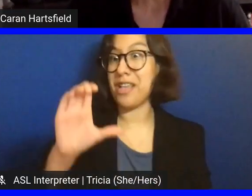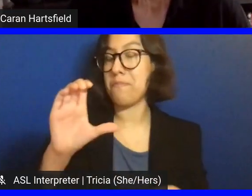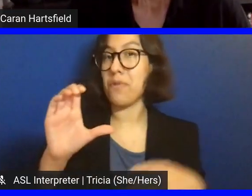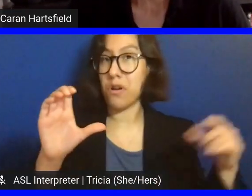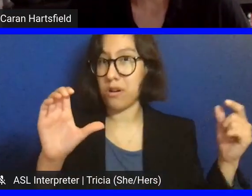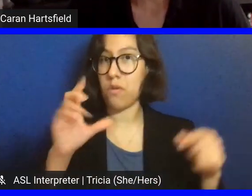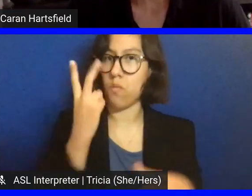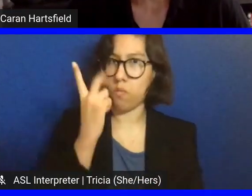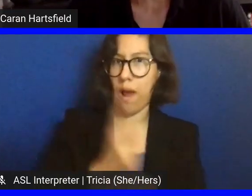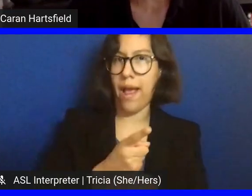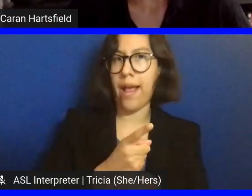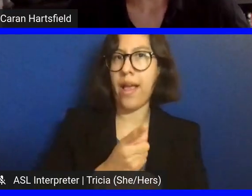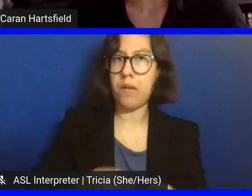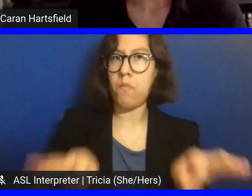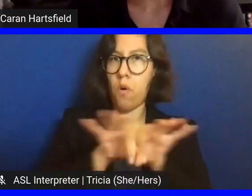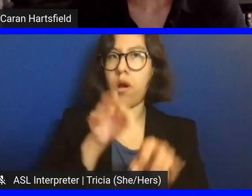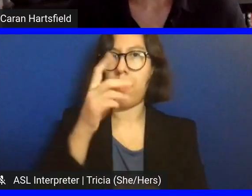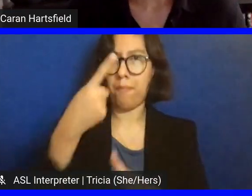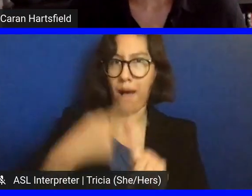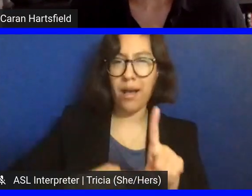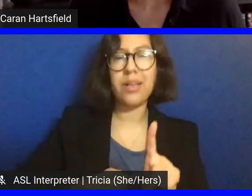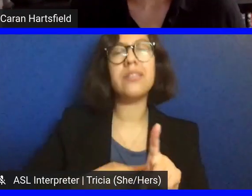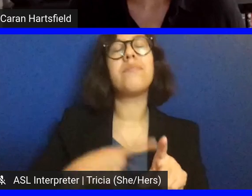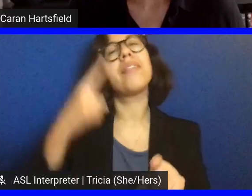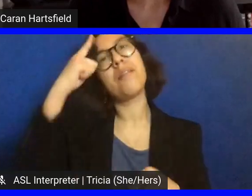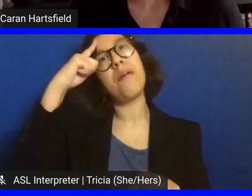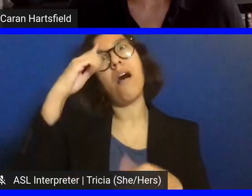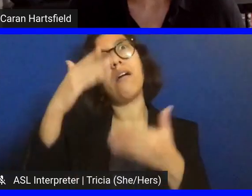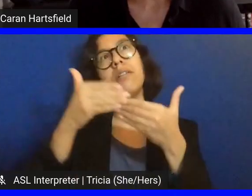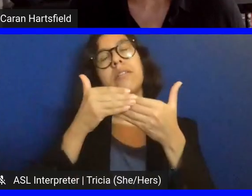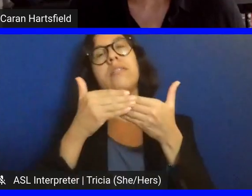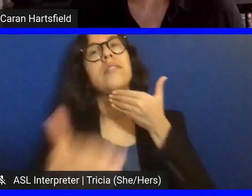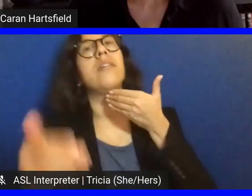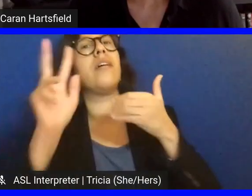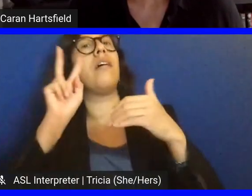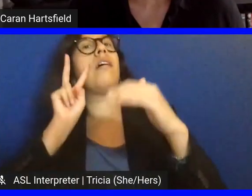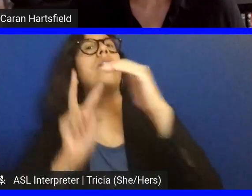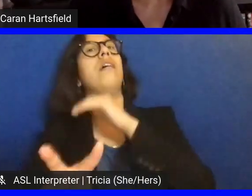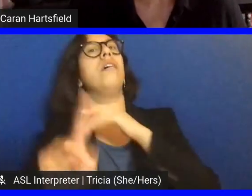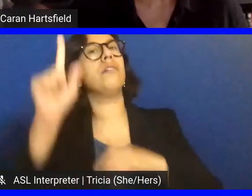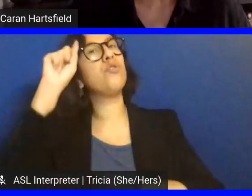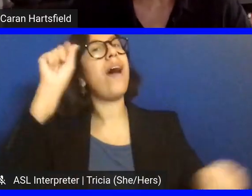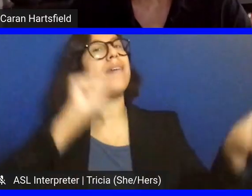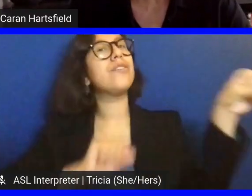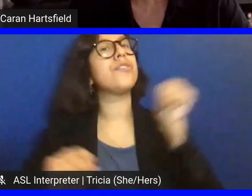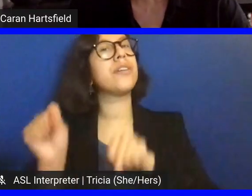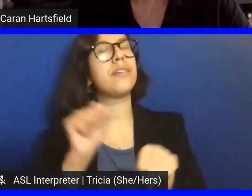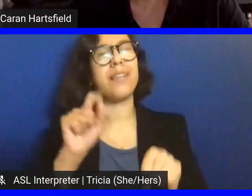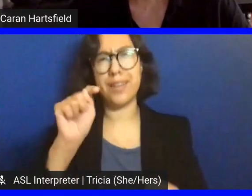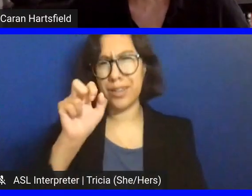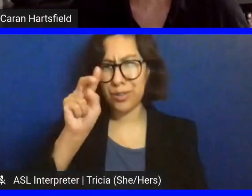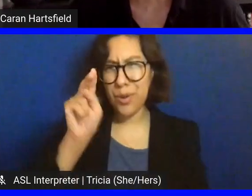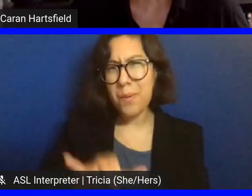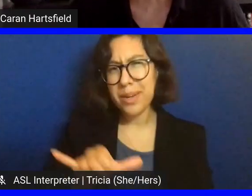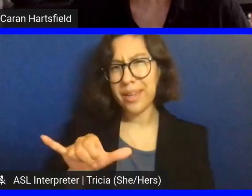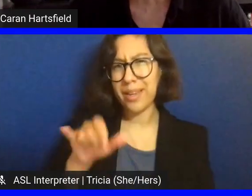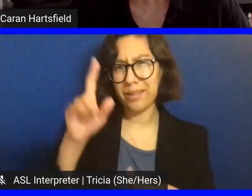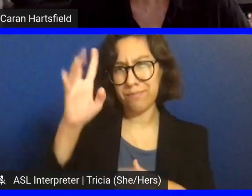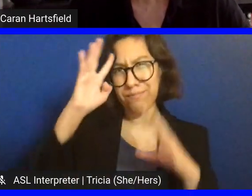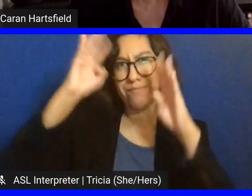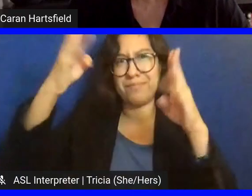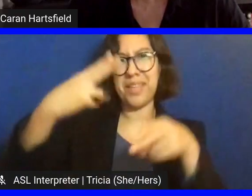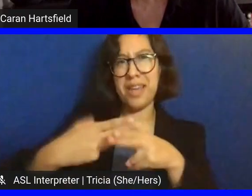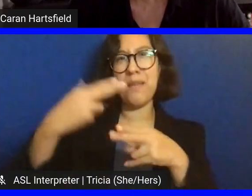also thinking about a long-term strategy. I really appreciate it. I think it was Tony who came up with the